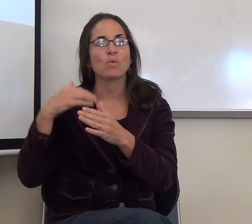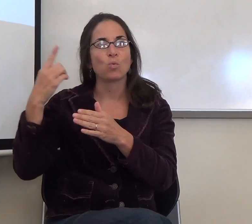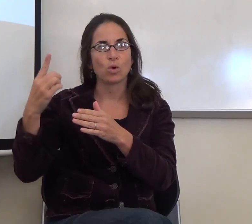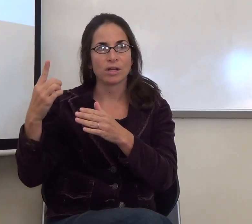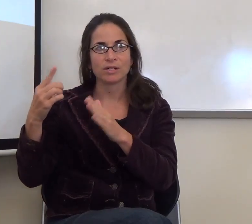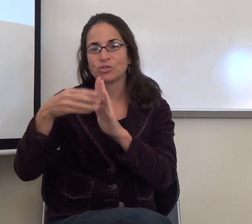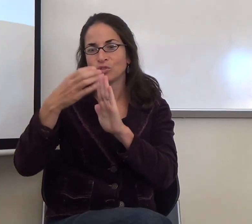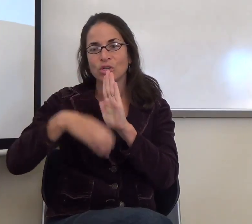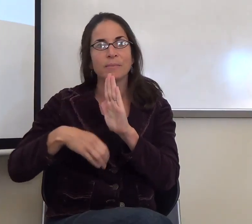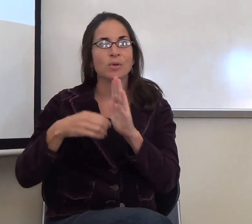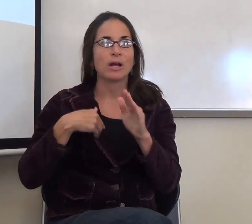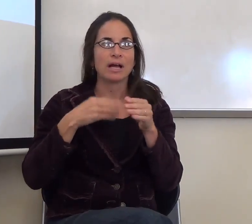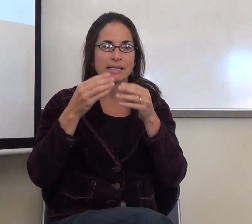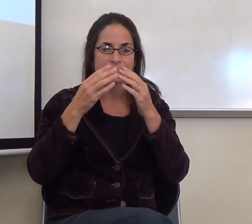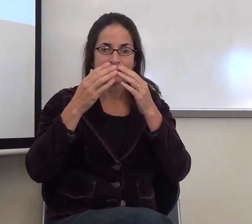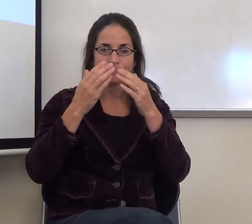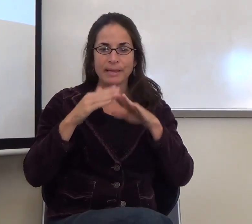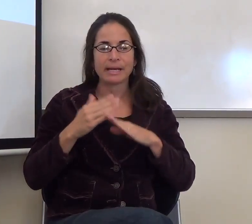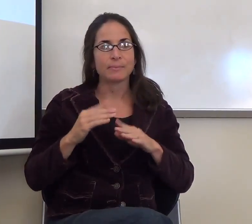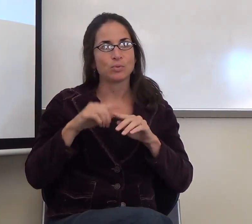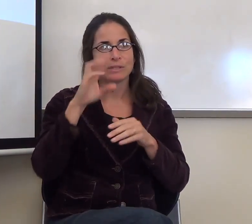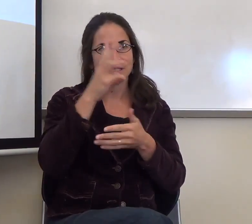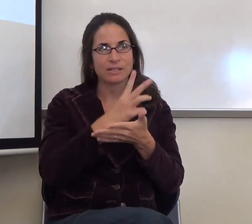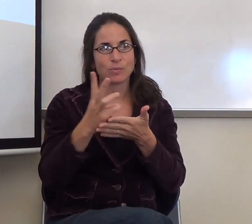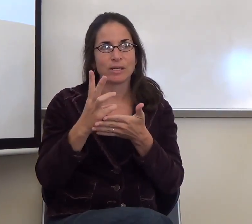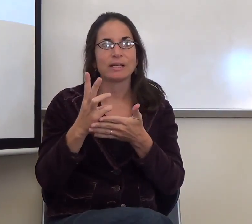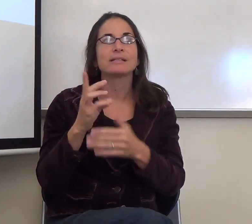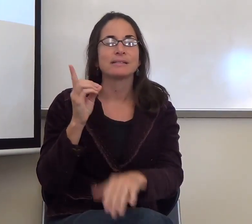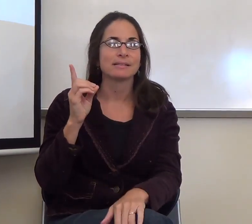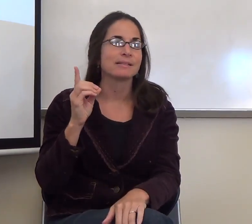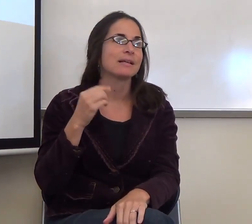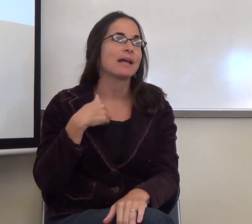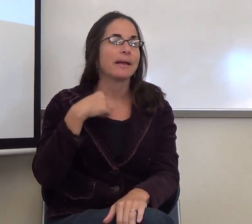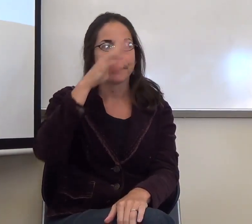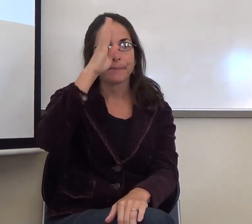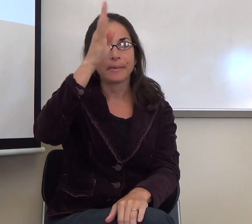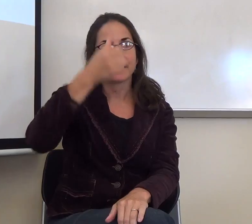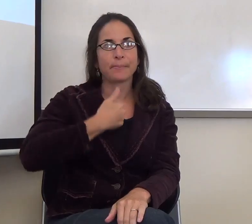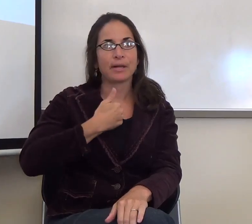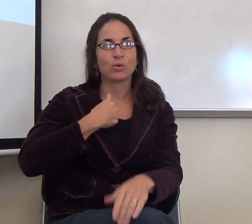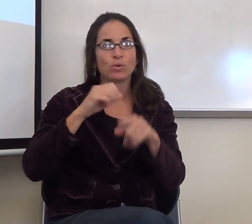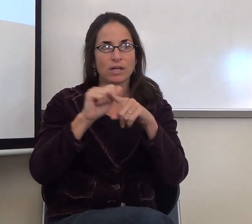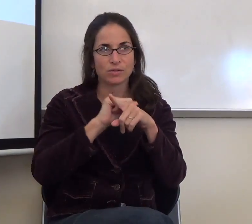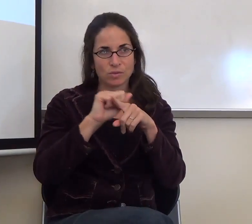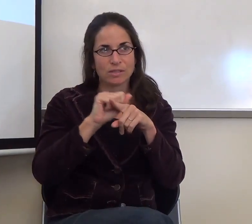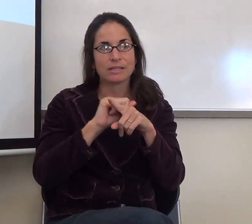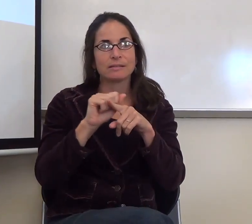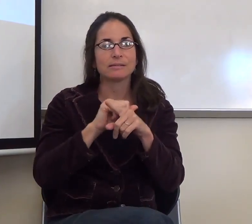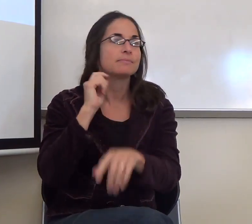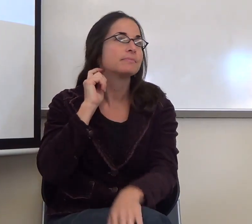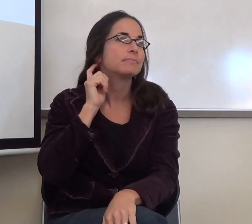So there's some part of it, I couldn't find a whole lot of exercises, so I had to make them up myself. So I'm kind of typing my